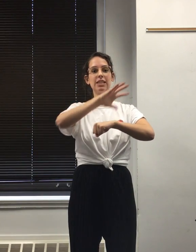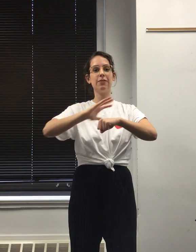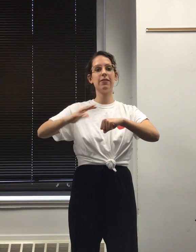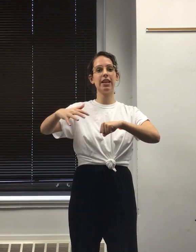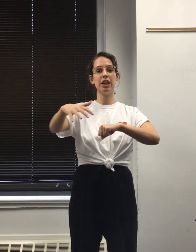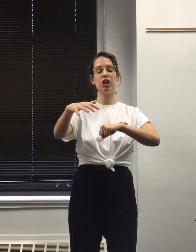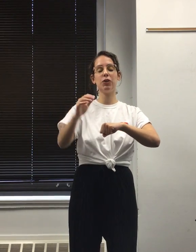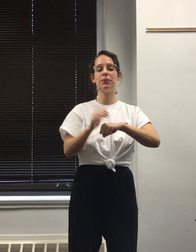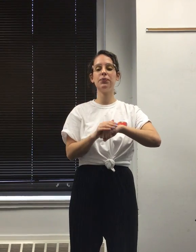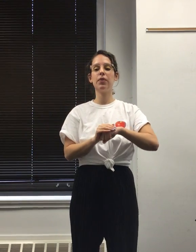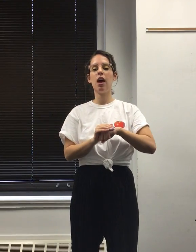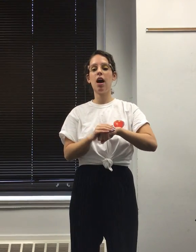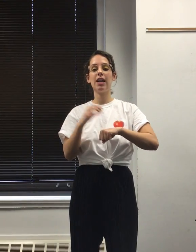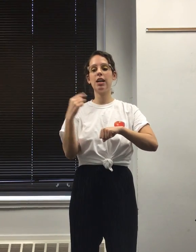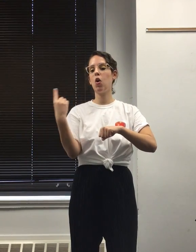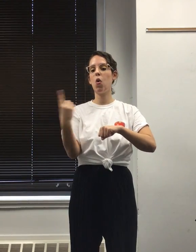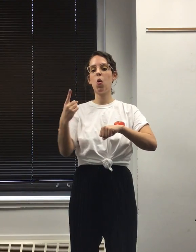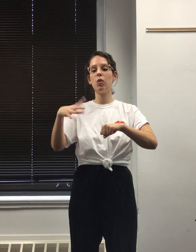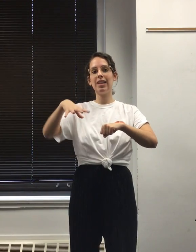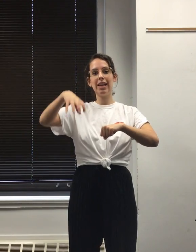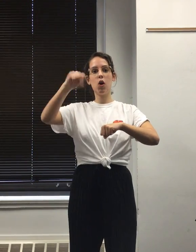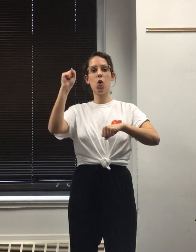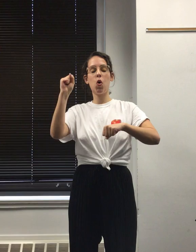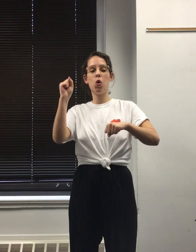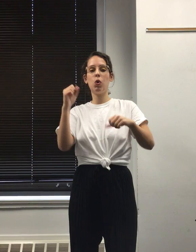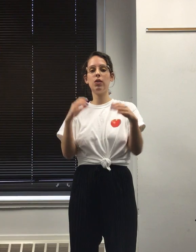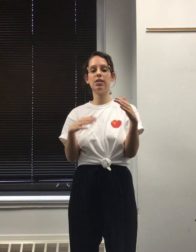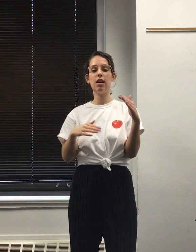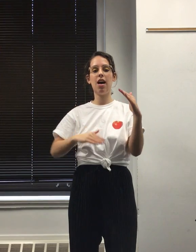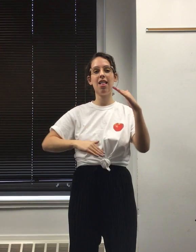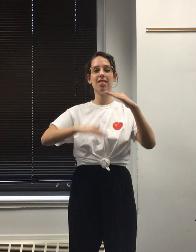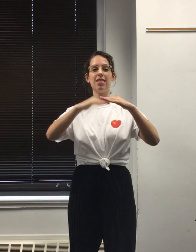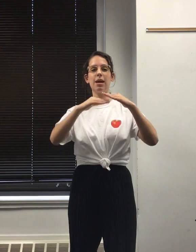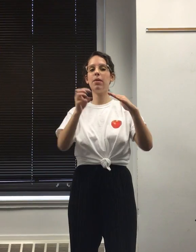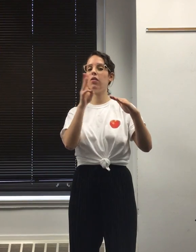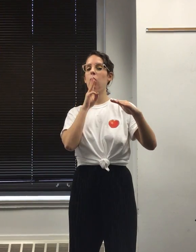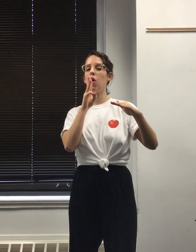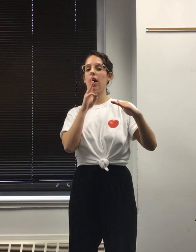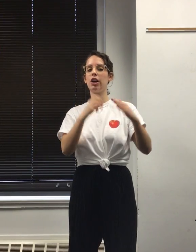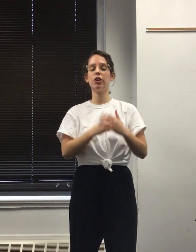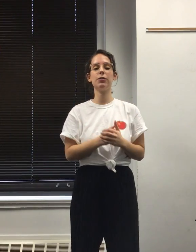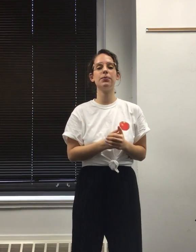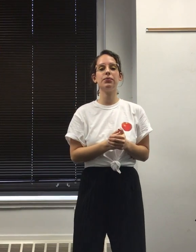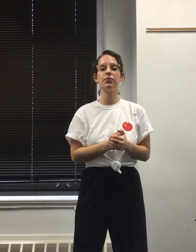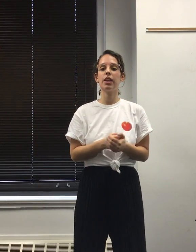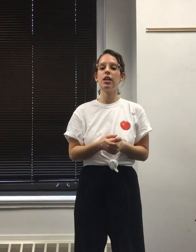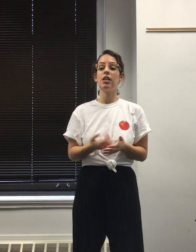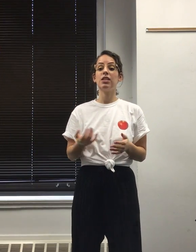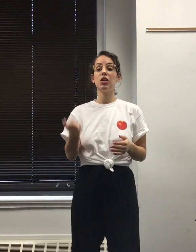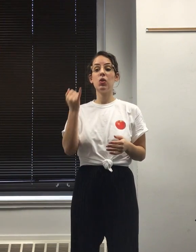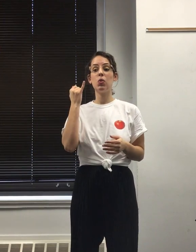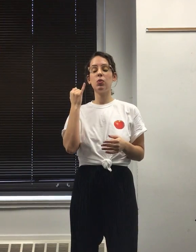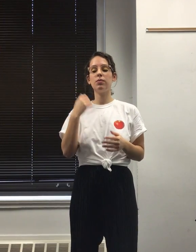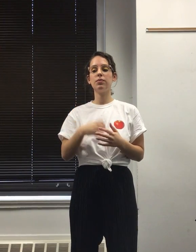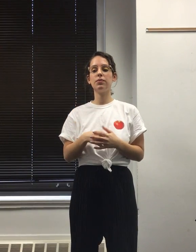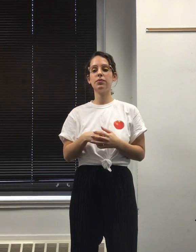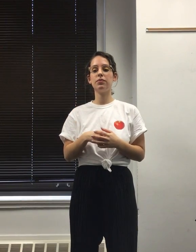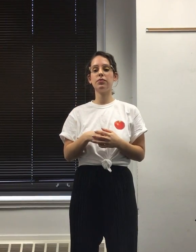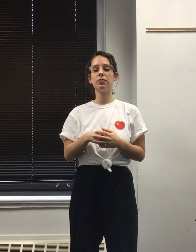the point where it loses its ability to hold water vapor, what does it do?